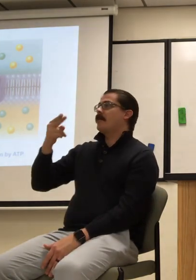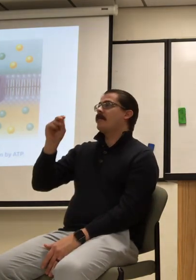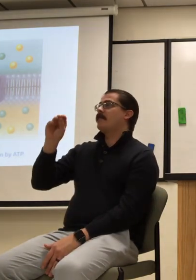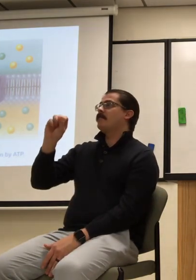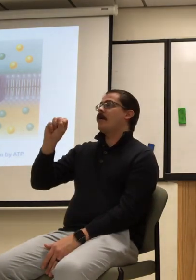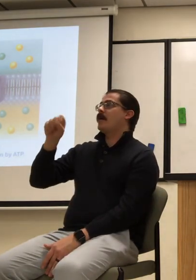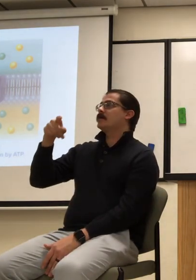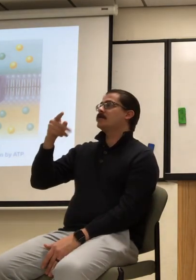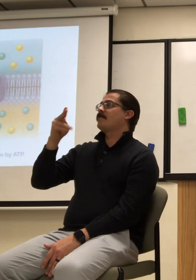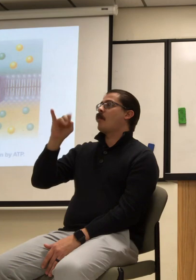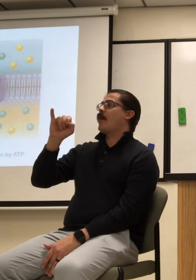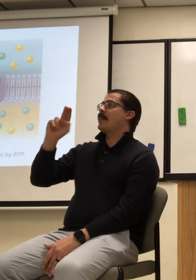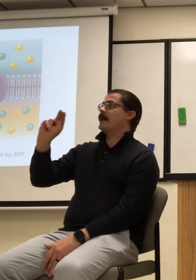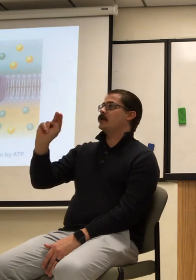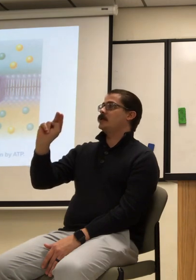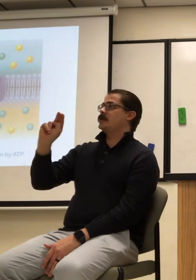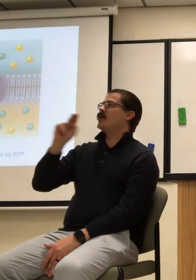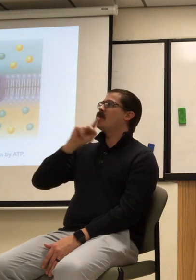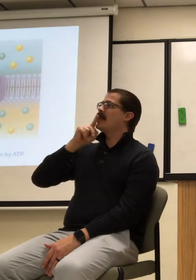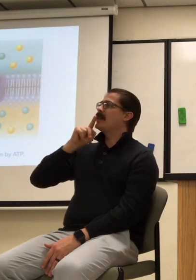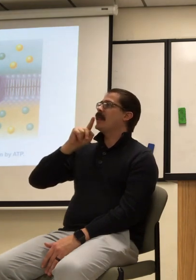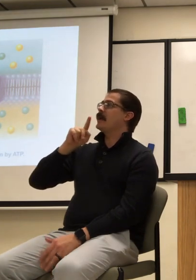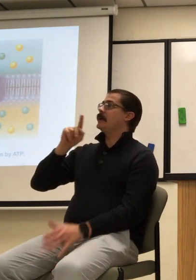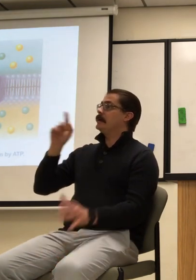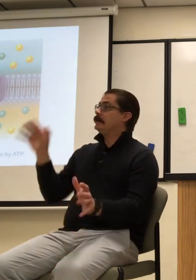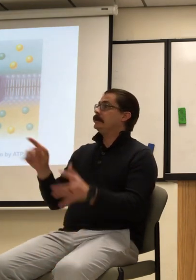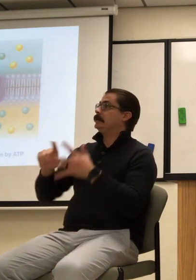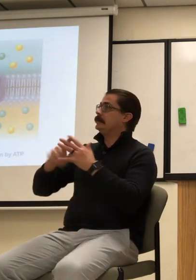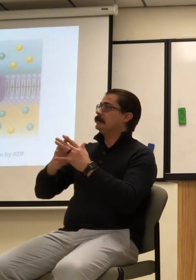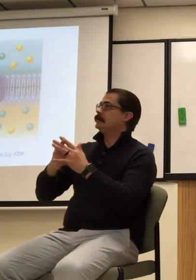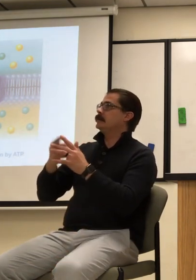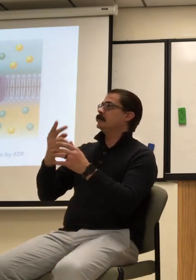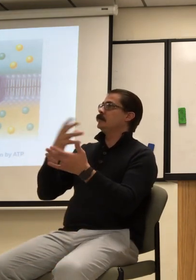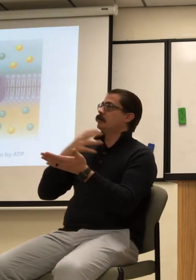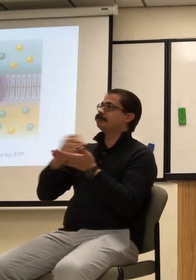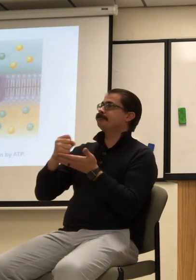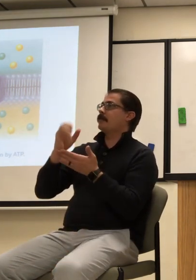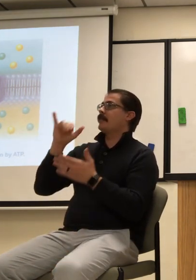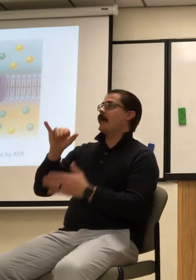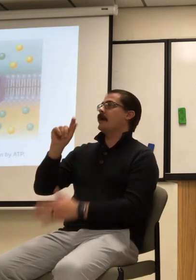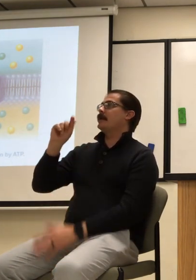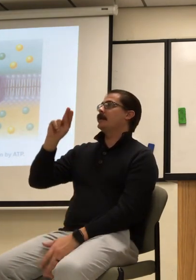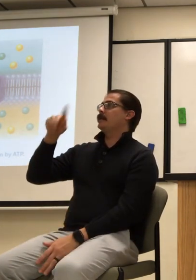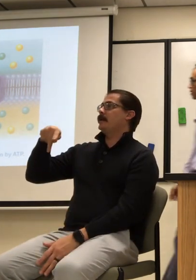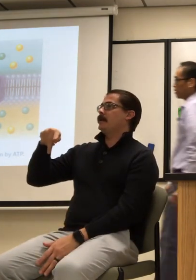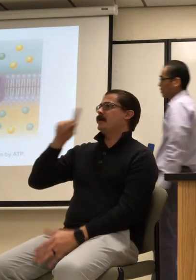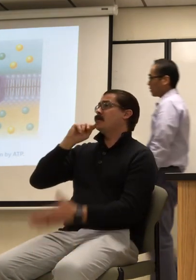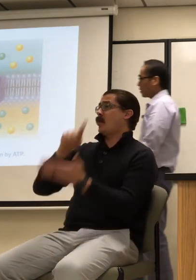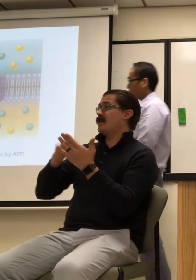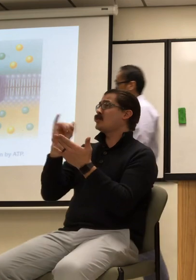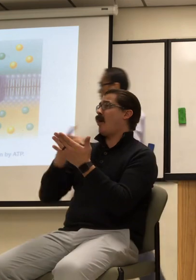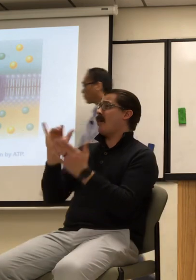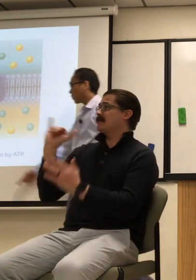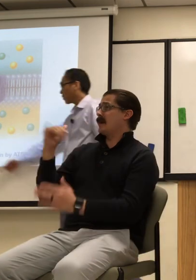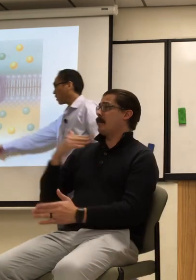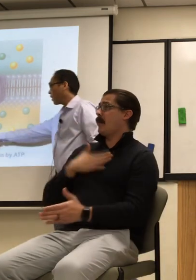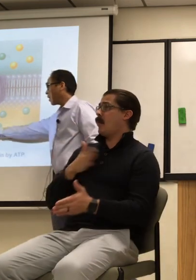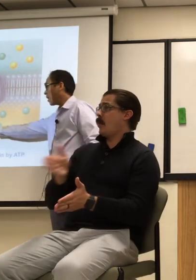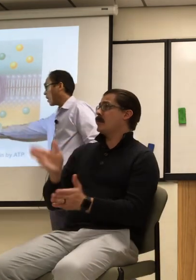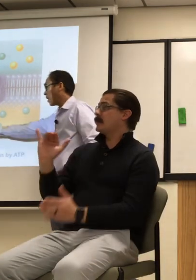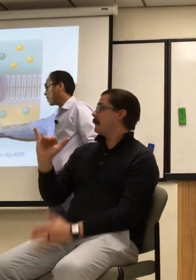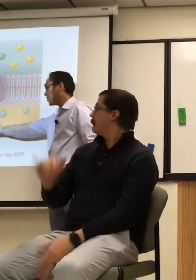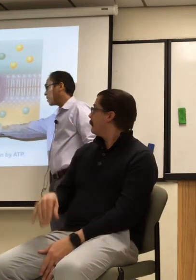Well, basically you're priming it to use that ATP energy, right? So you see how they draw it like I did? You